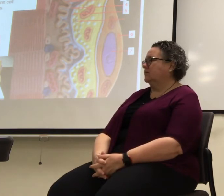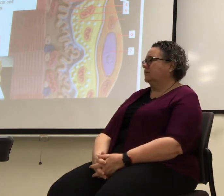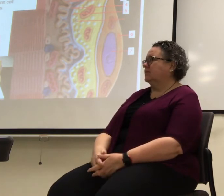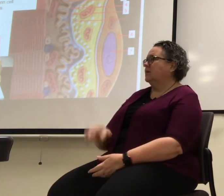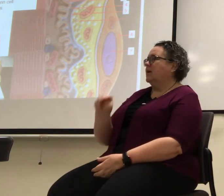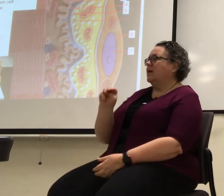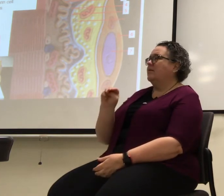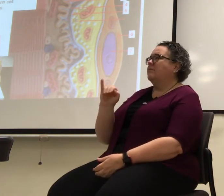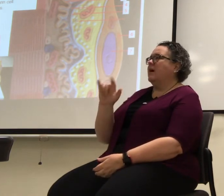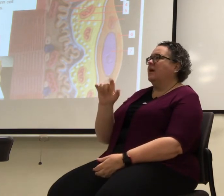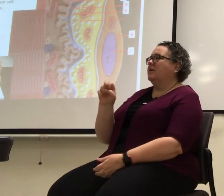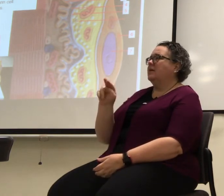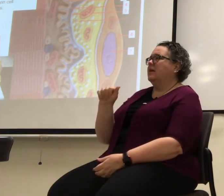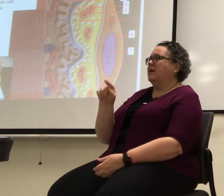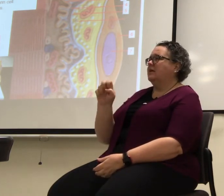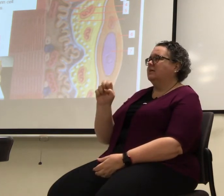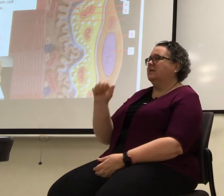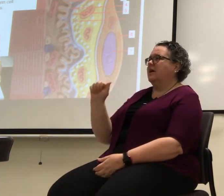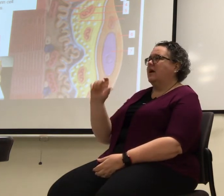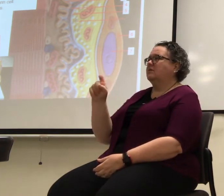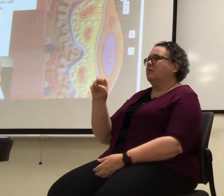myelinate axons.